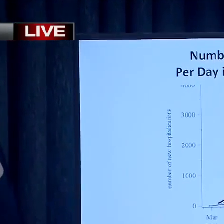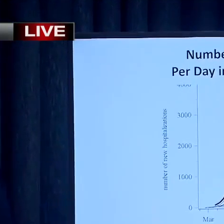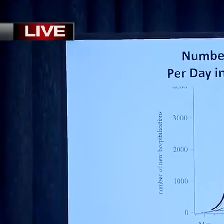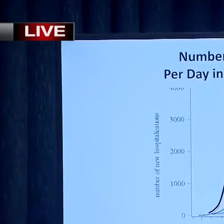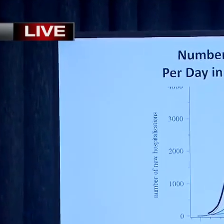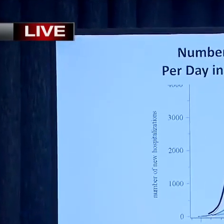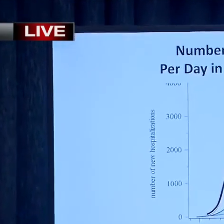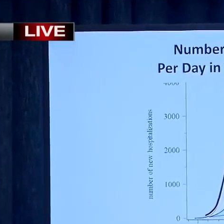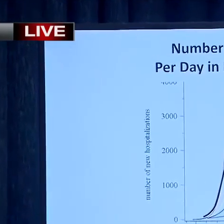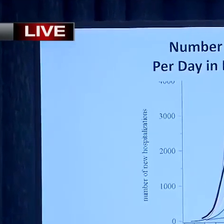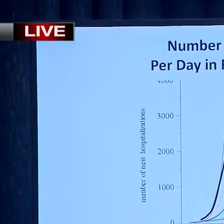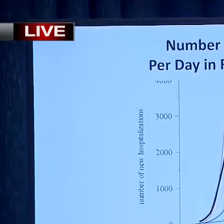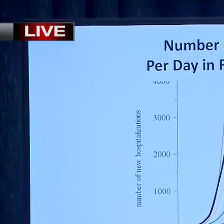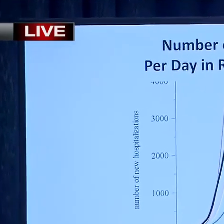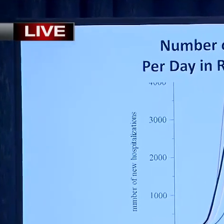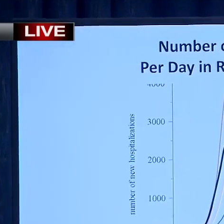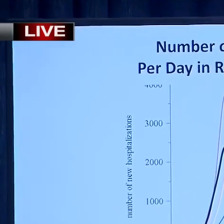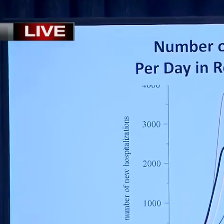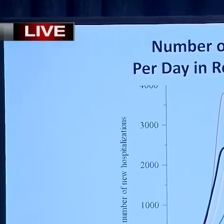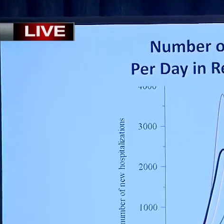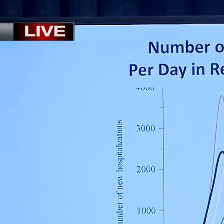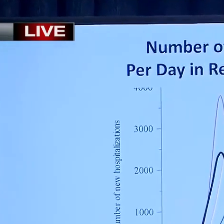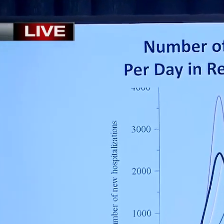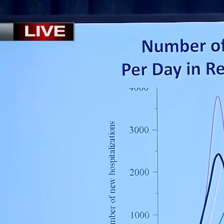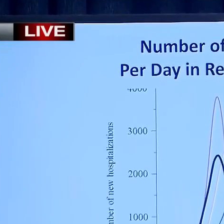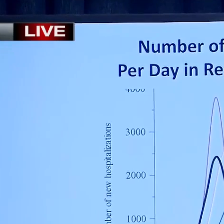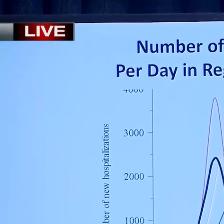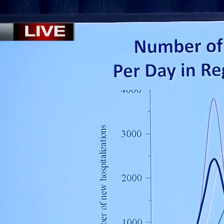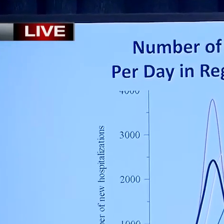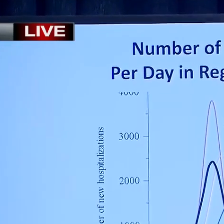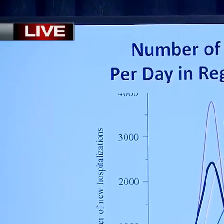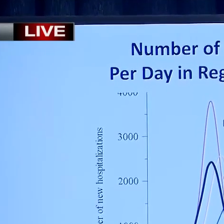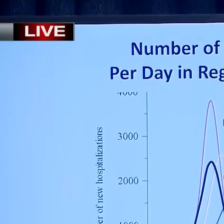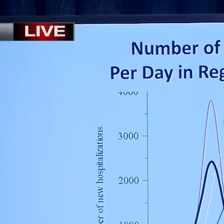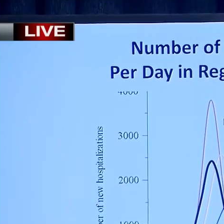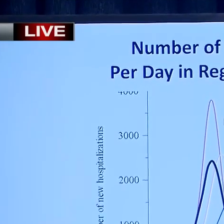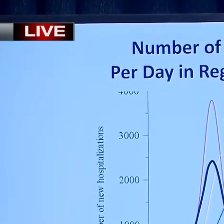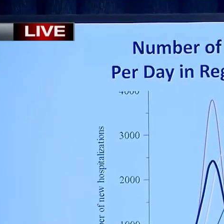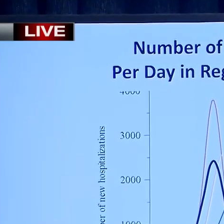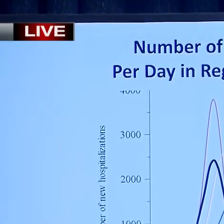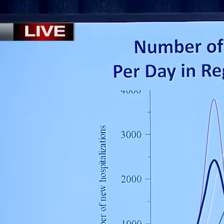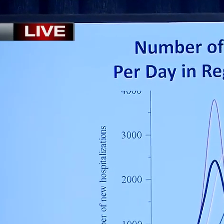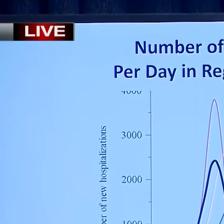Louisiana at Lafayette, Ochsner Health, and Blue Cross Blue Shield of Louisiana.